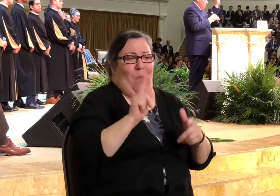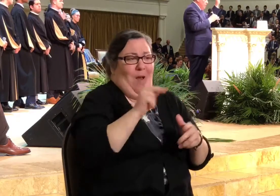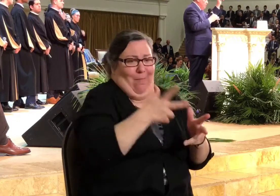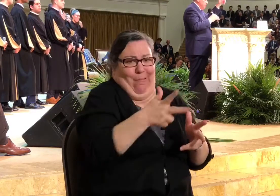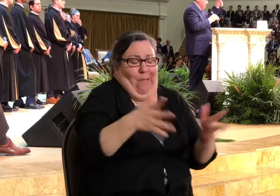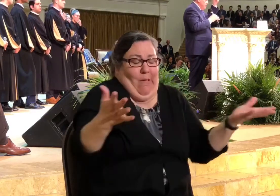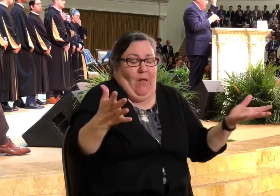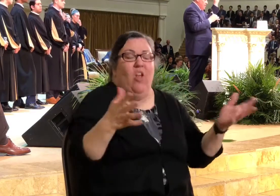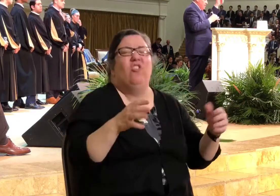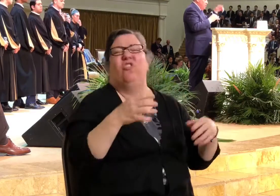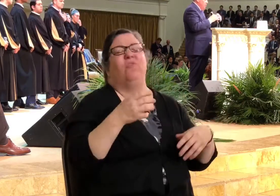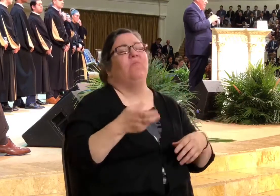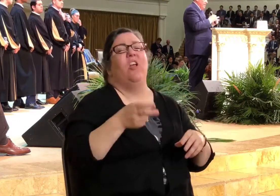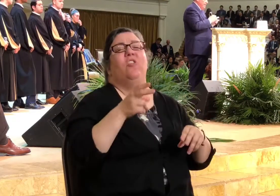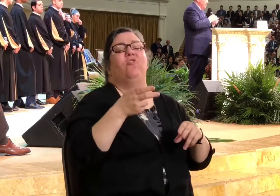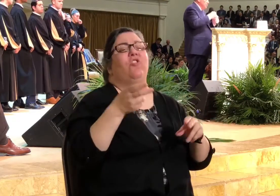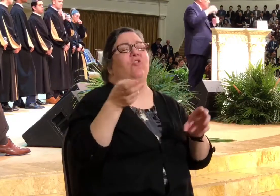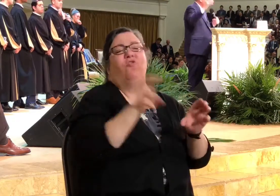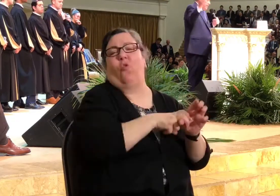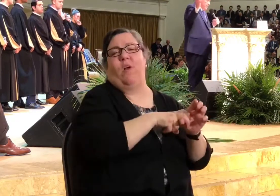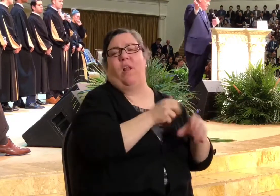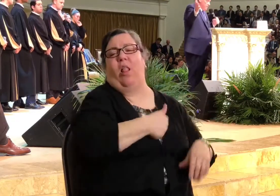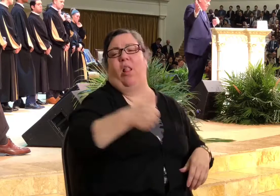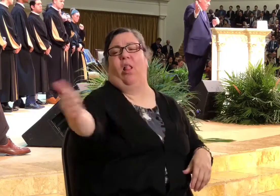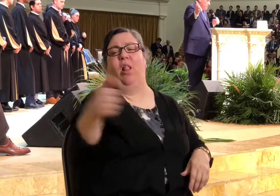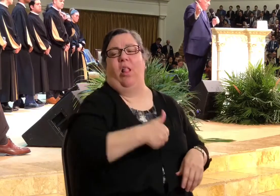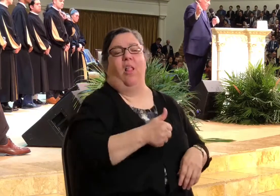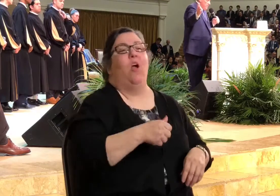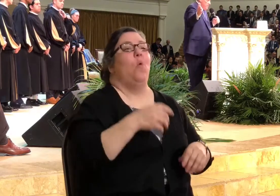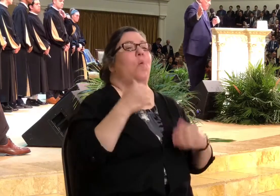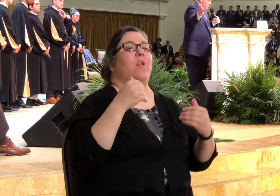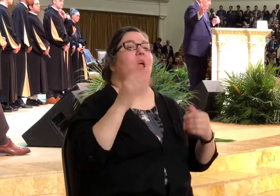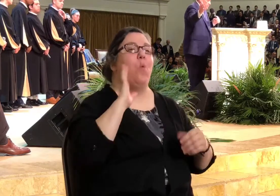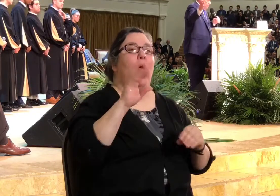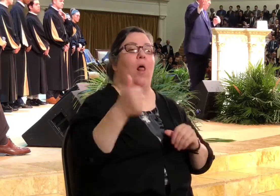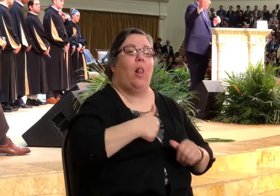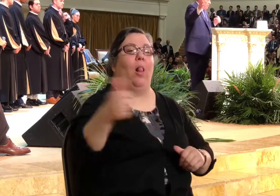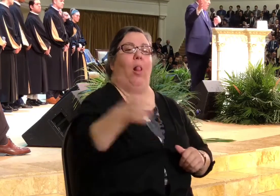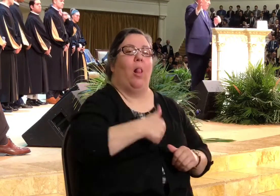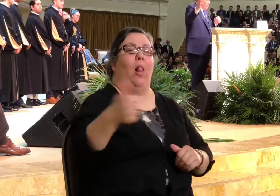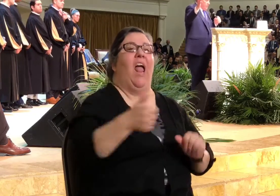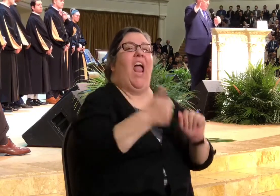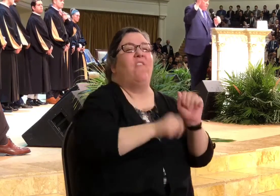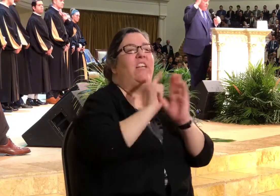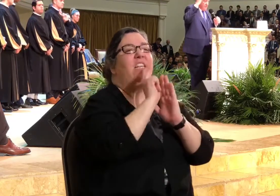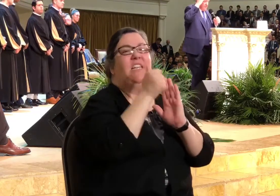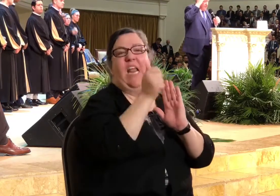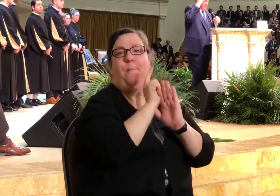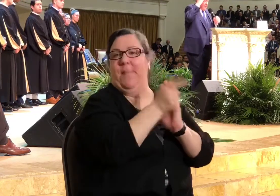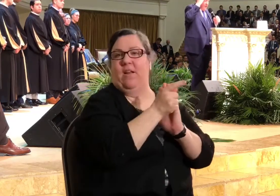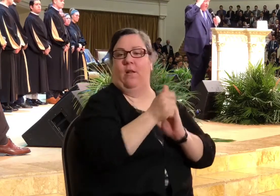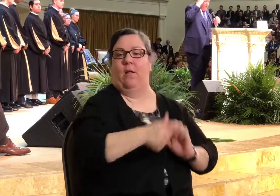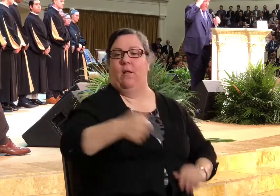it. It runs every 10 minutes. You're not going to get stuck out there till 4 o'clock in the morning,